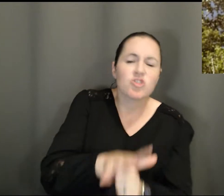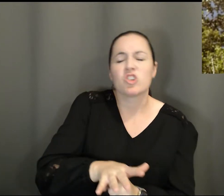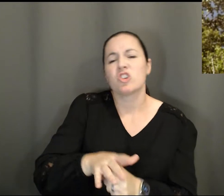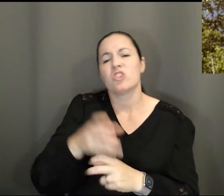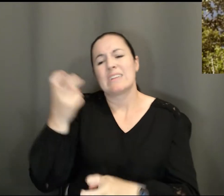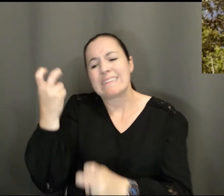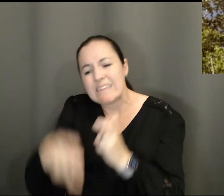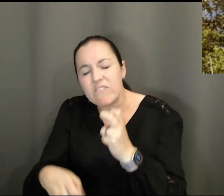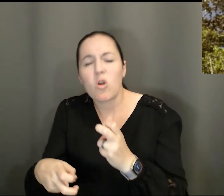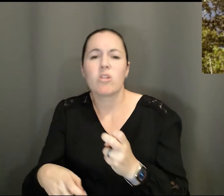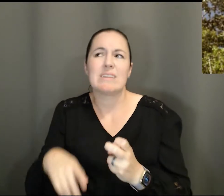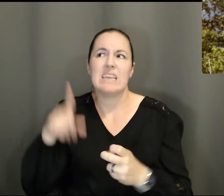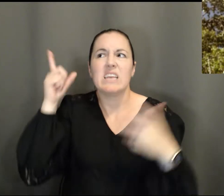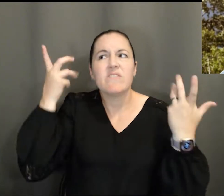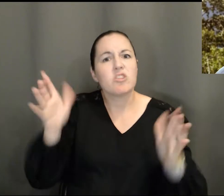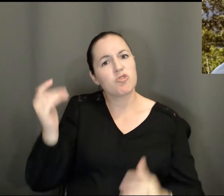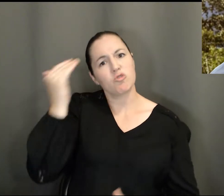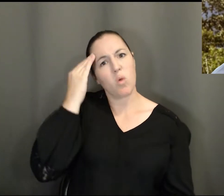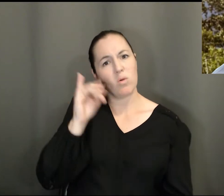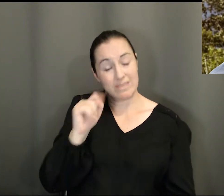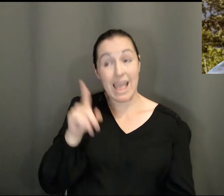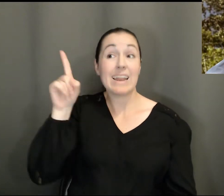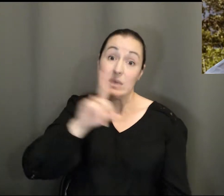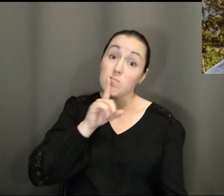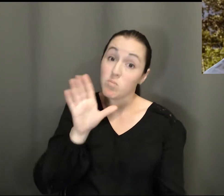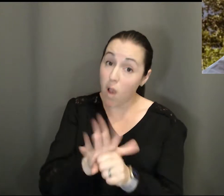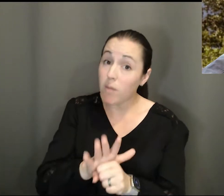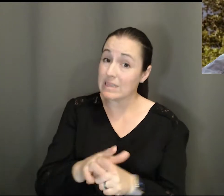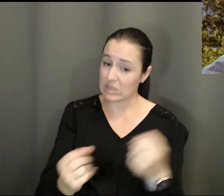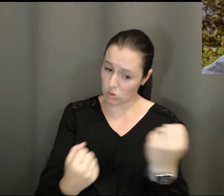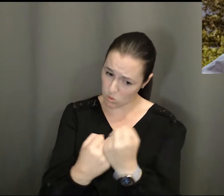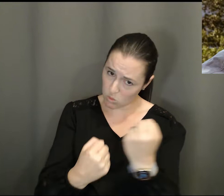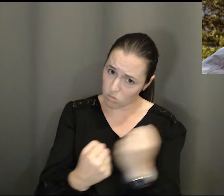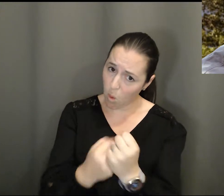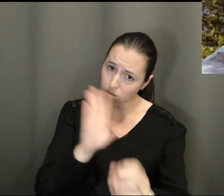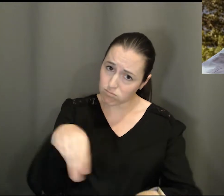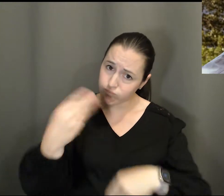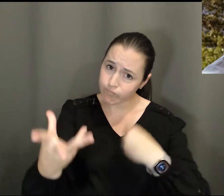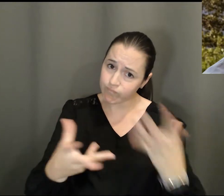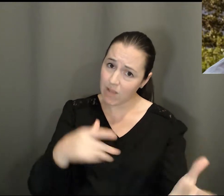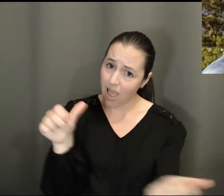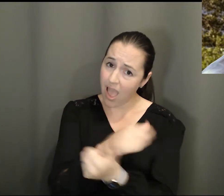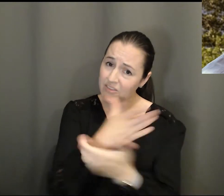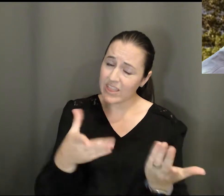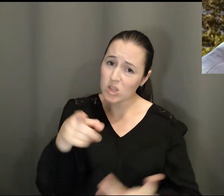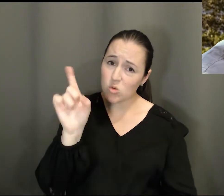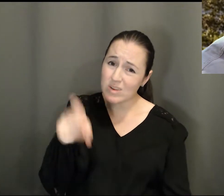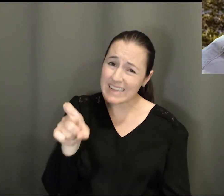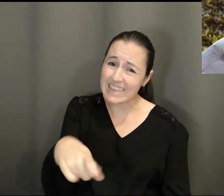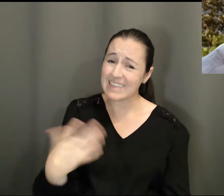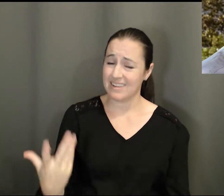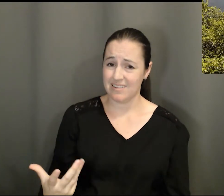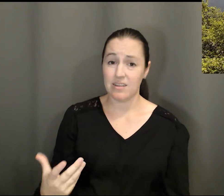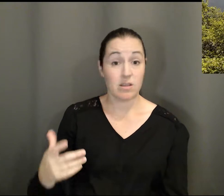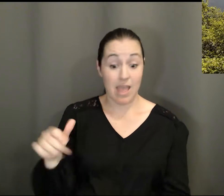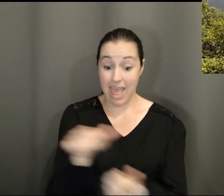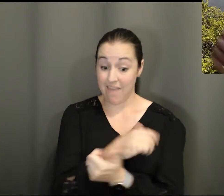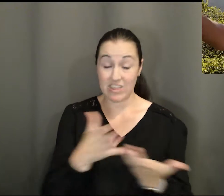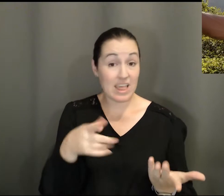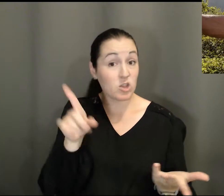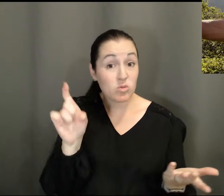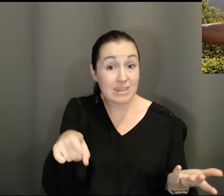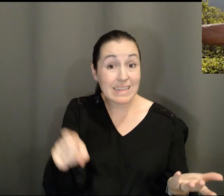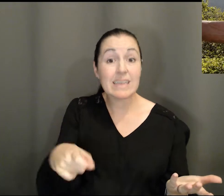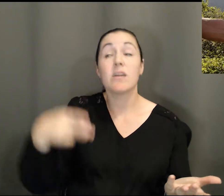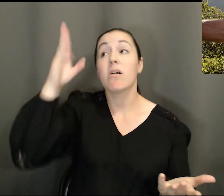with everything that you need, the Bible says He has the ability to meet every single one of those needs. So we see